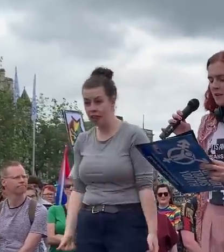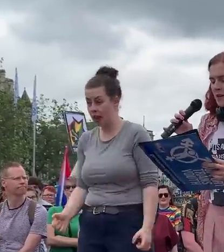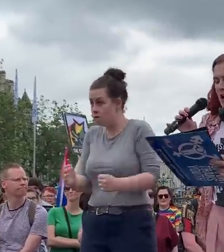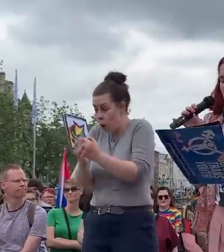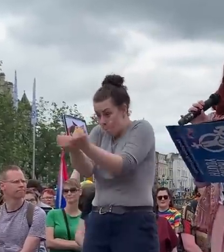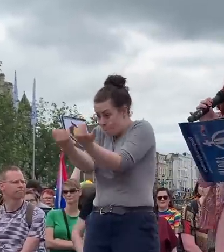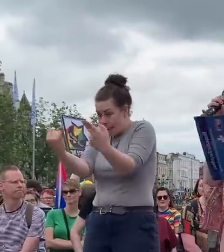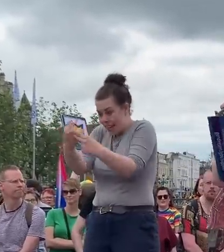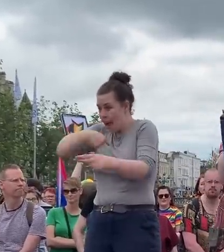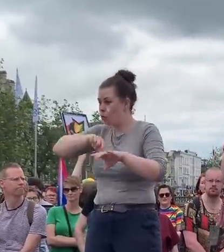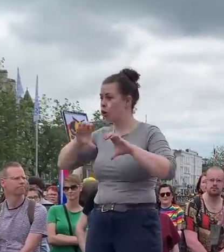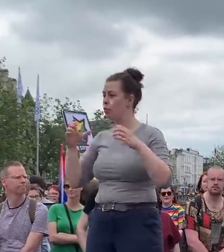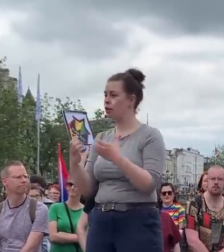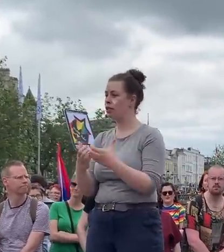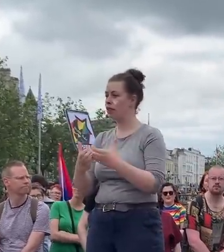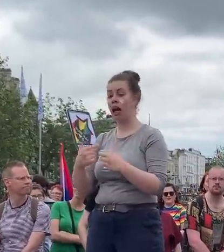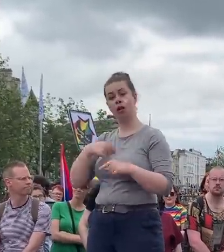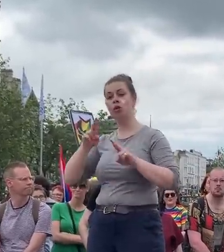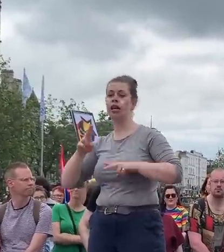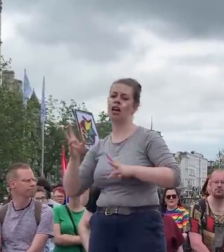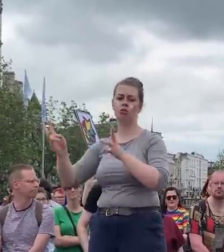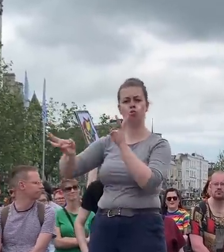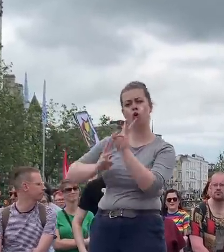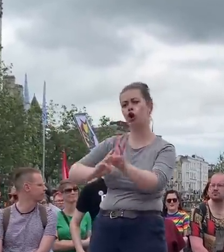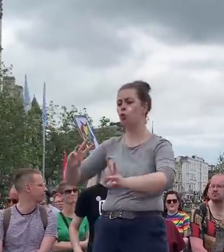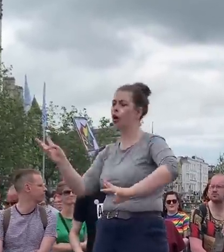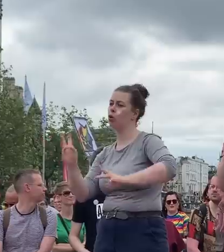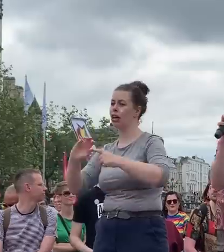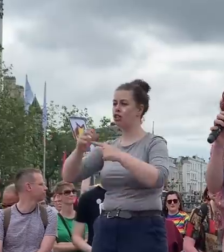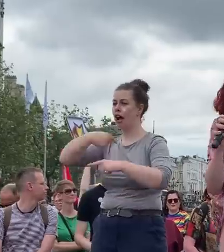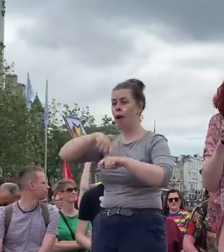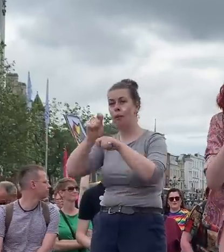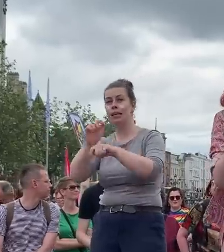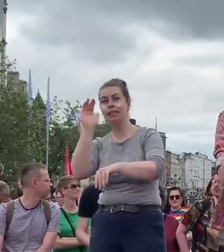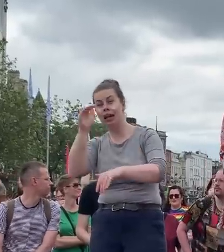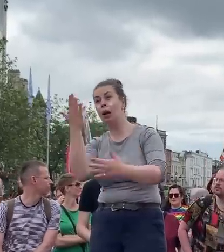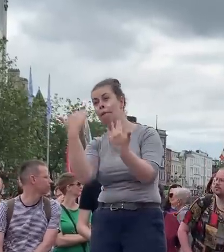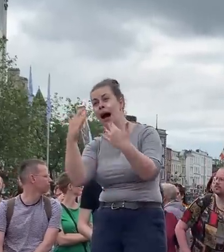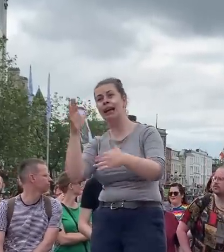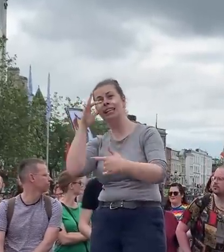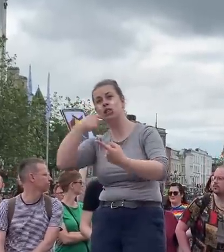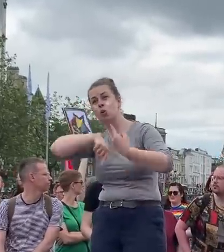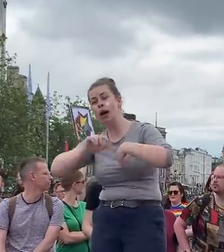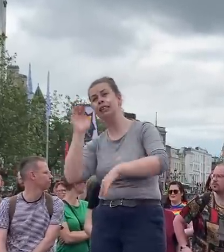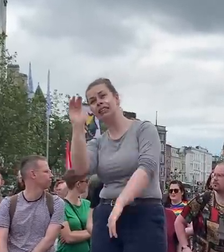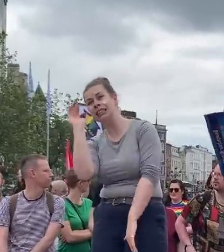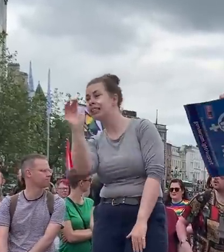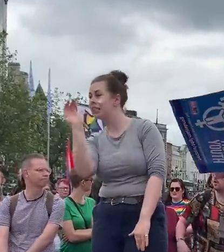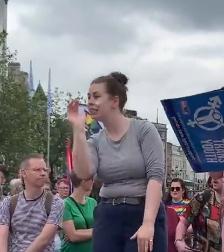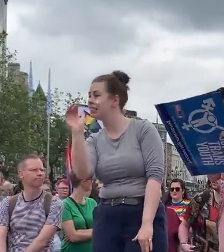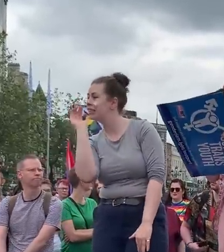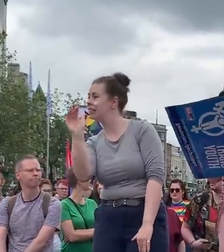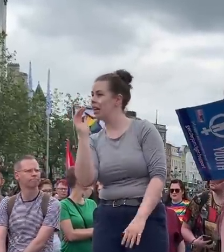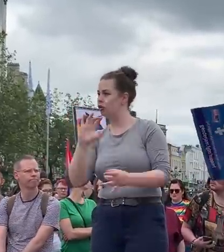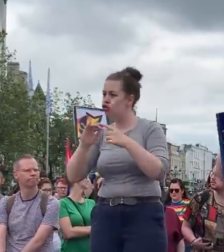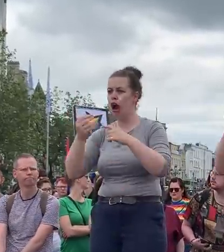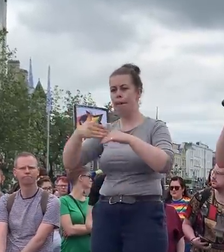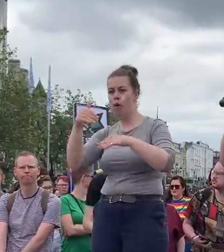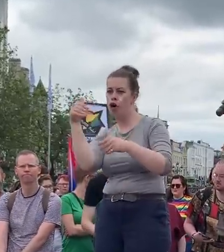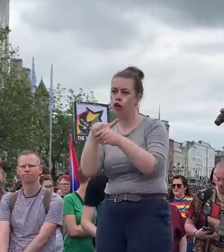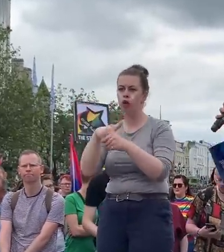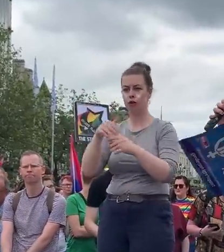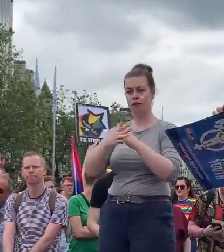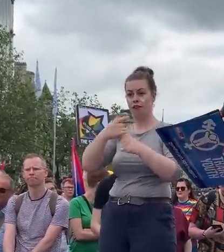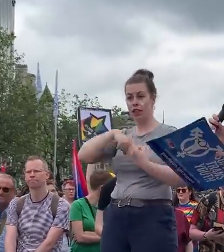community. And while we can work hard and try our best to make the mainstream prides listen to us and be inclusive and